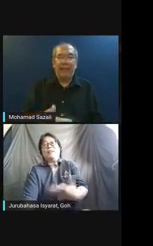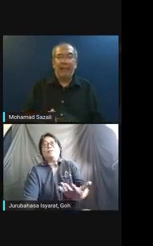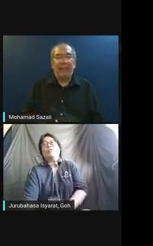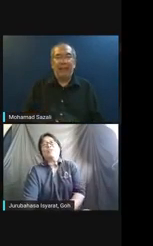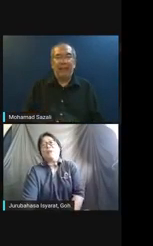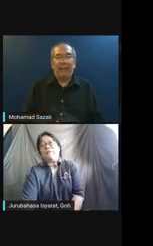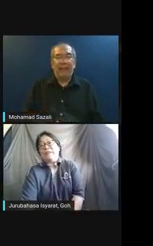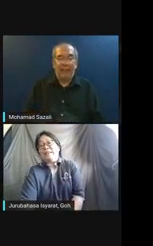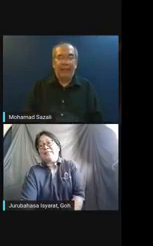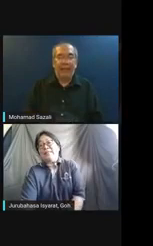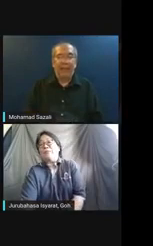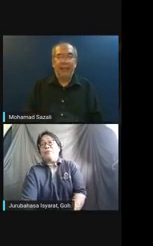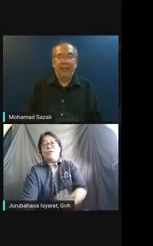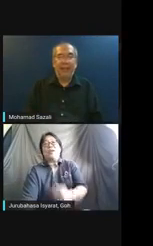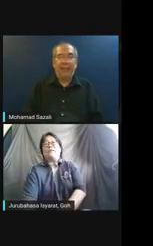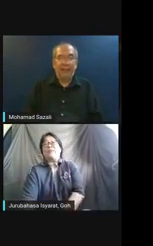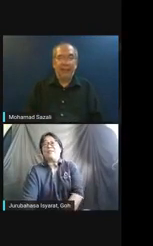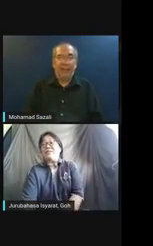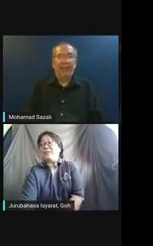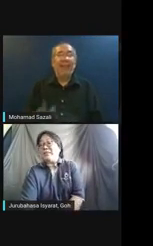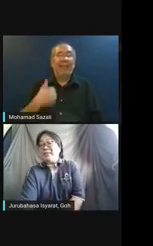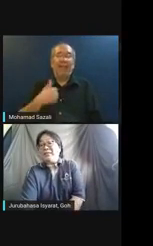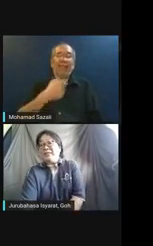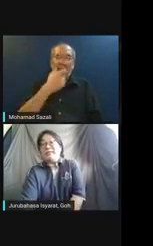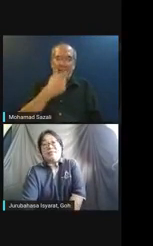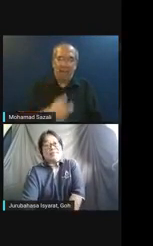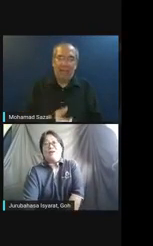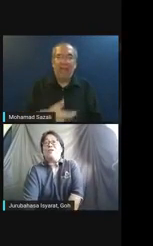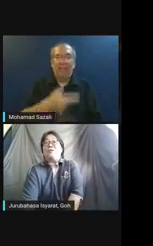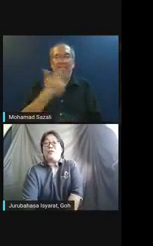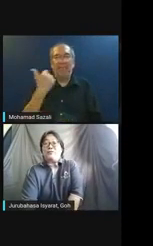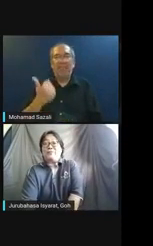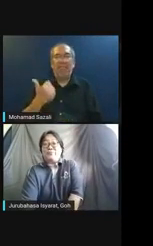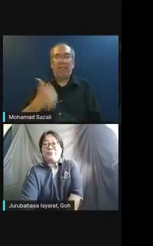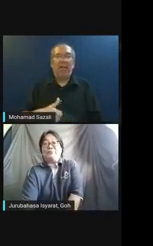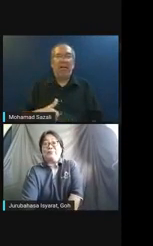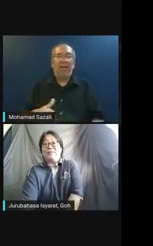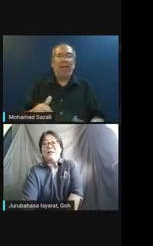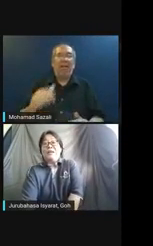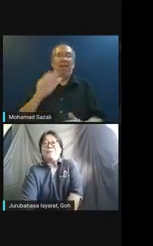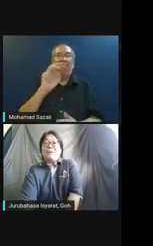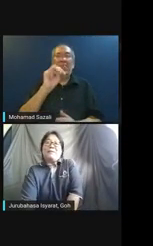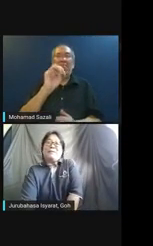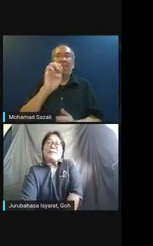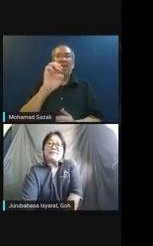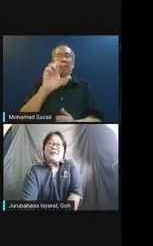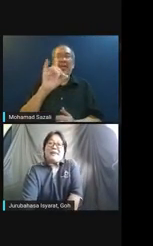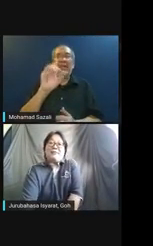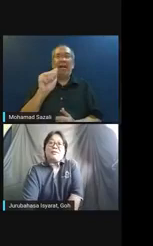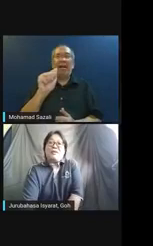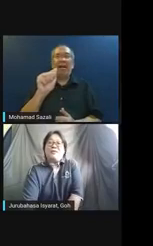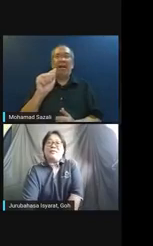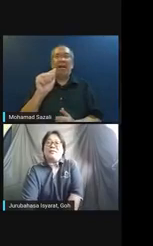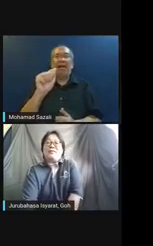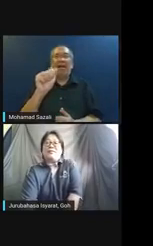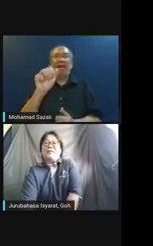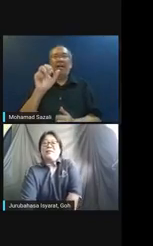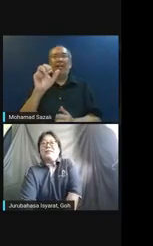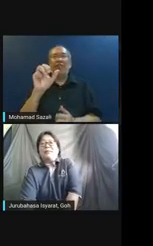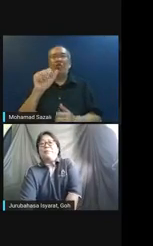It's just that we also have feelings. We also have sensitivity, just like all of you. But it's a bit sad